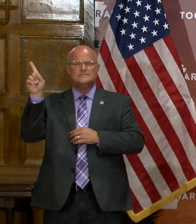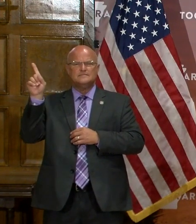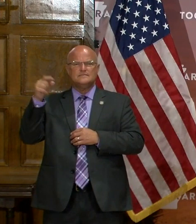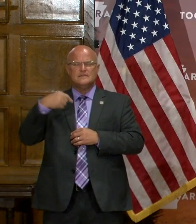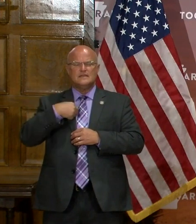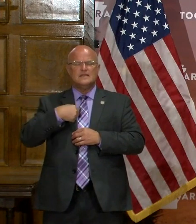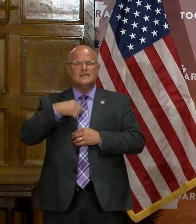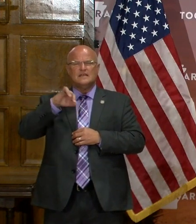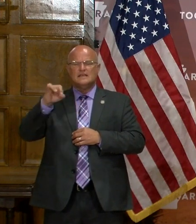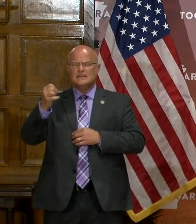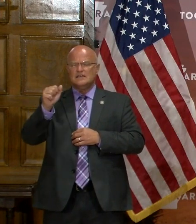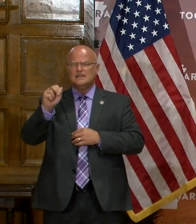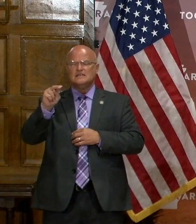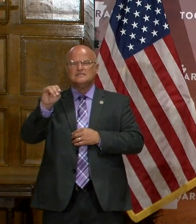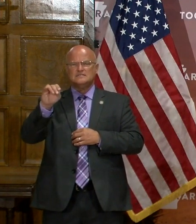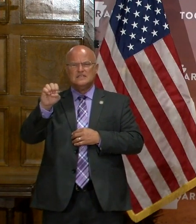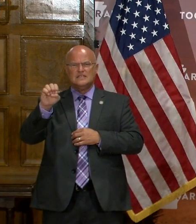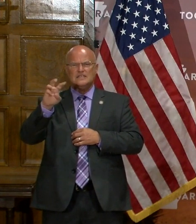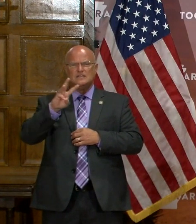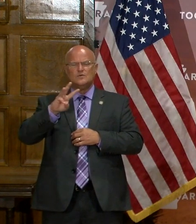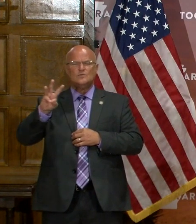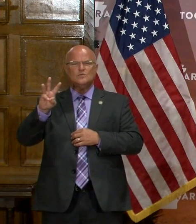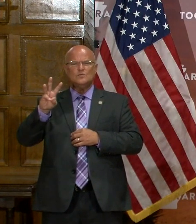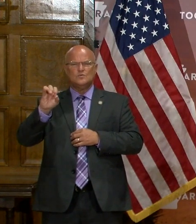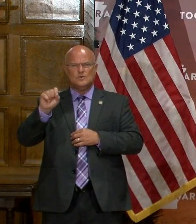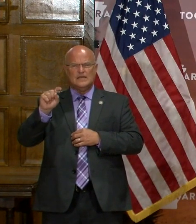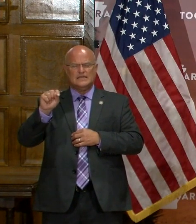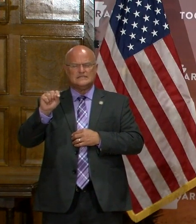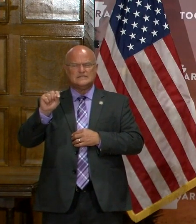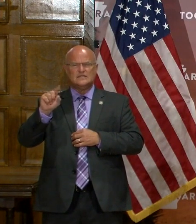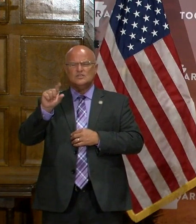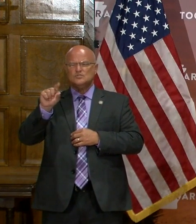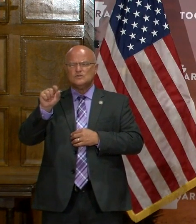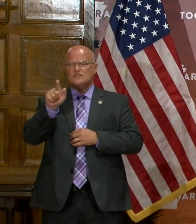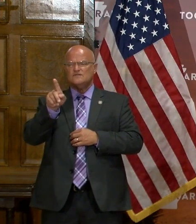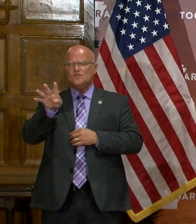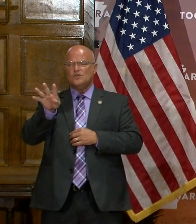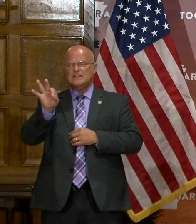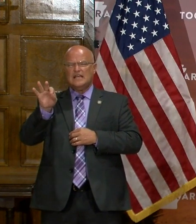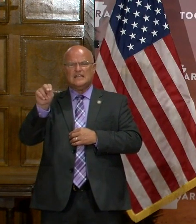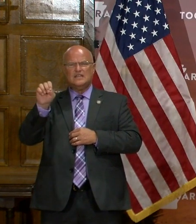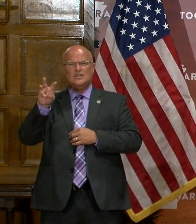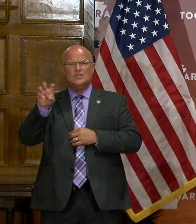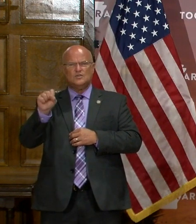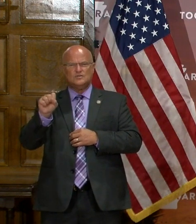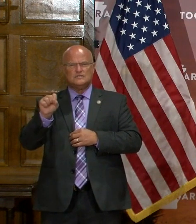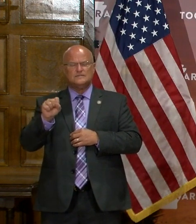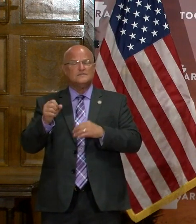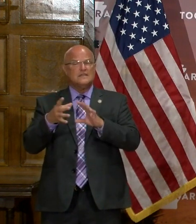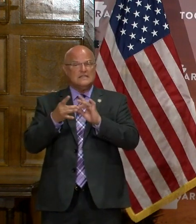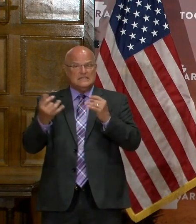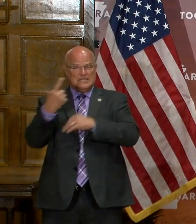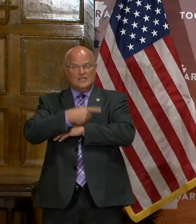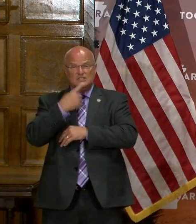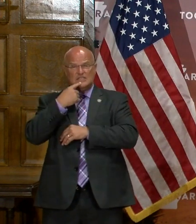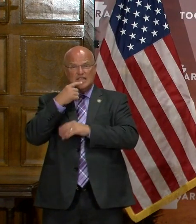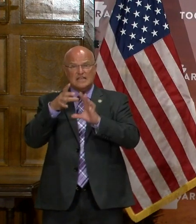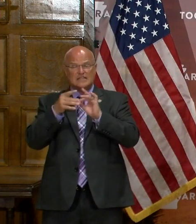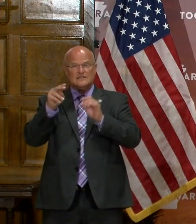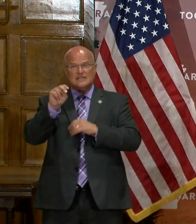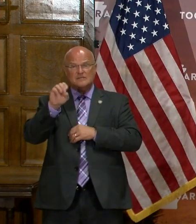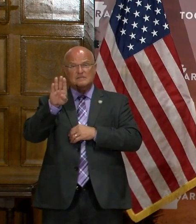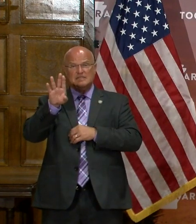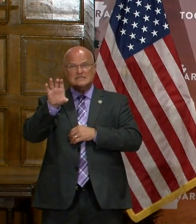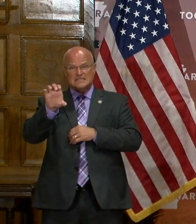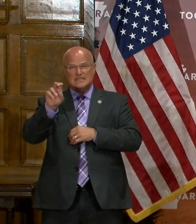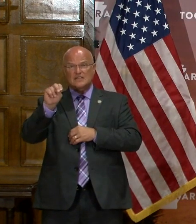This is Jamie Weiss with 4029 News. 2 questions for you. My first, at the beginning of your press conference today, you shared a clip from NBC